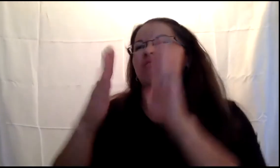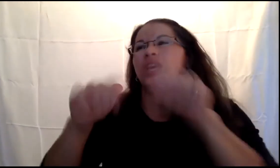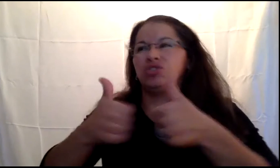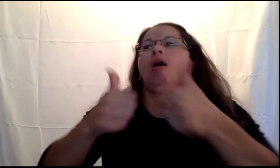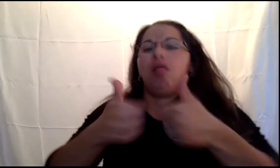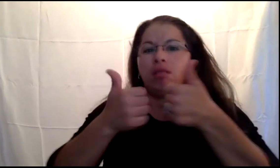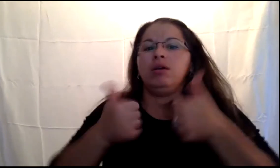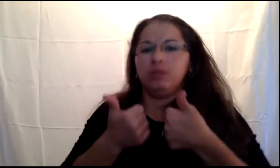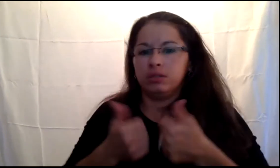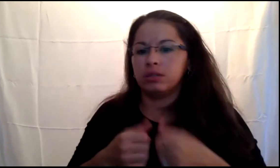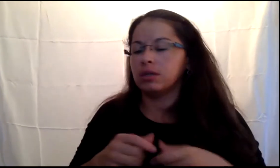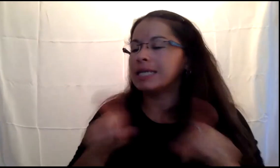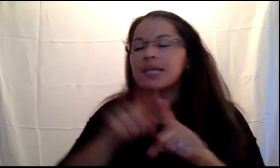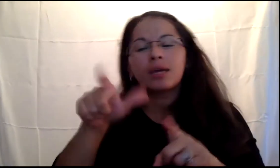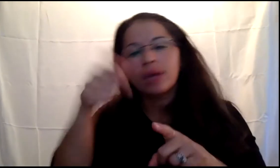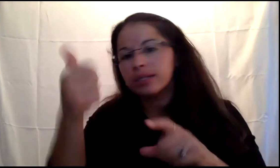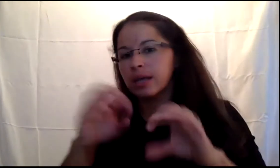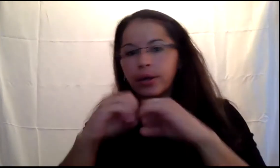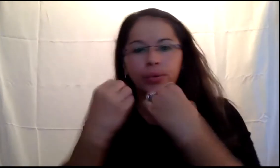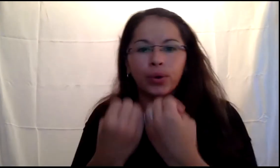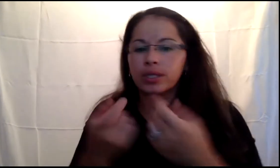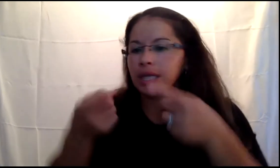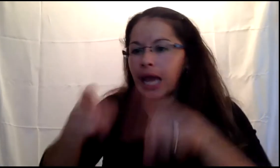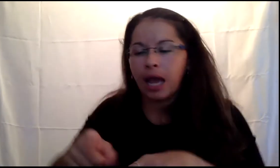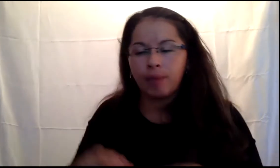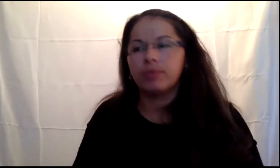to want to be started on a college campus might face.